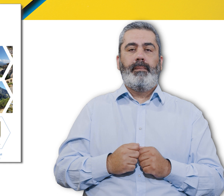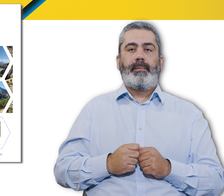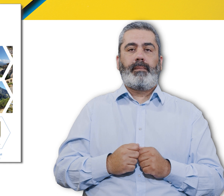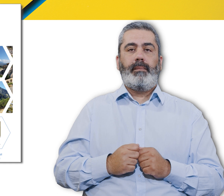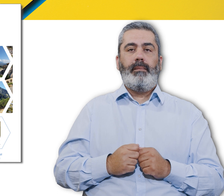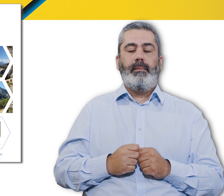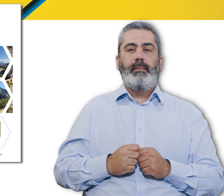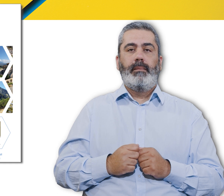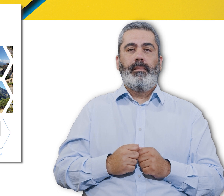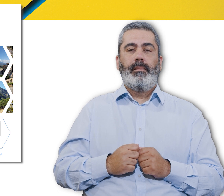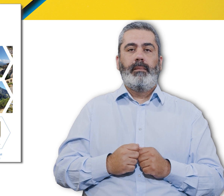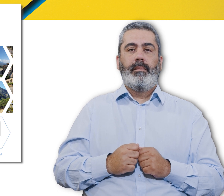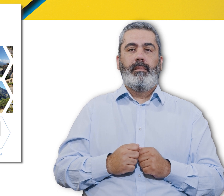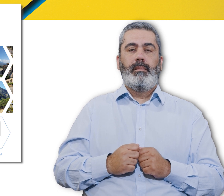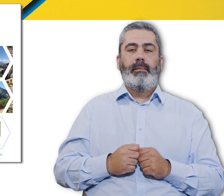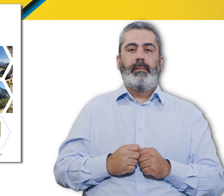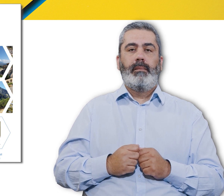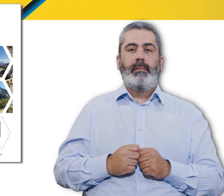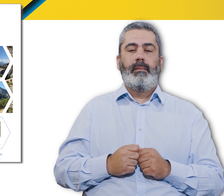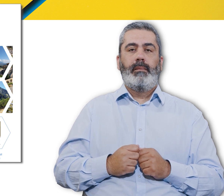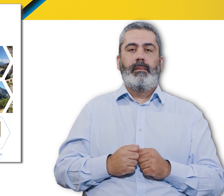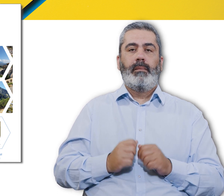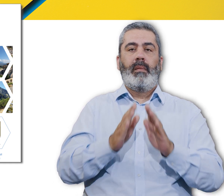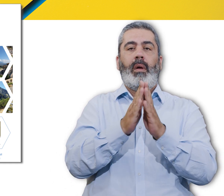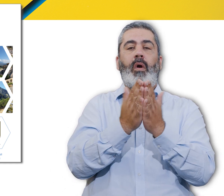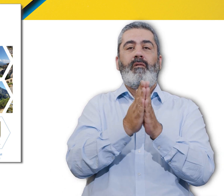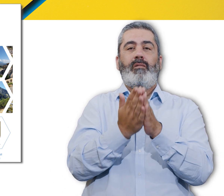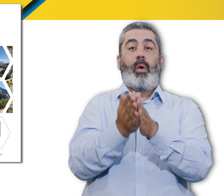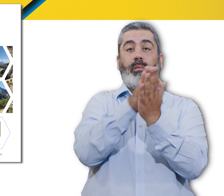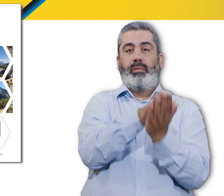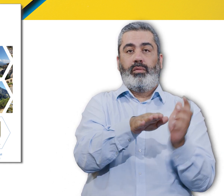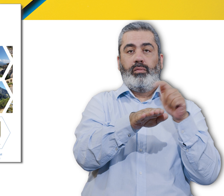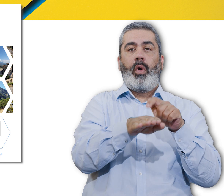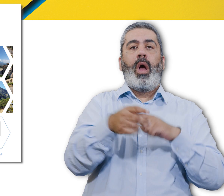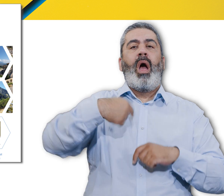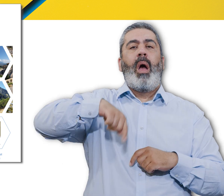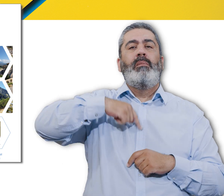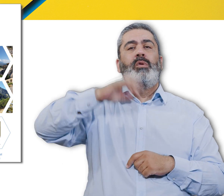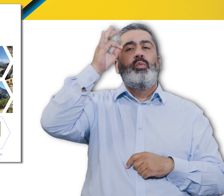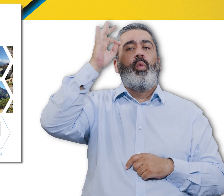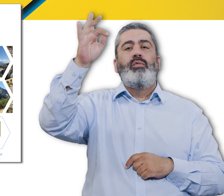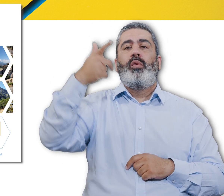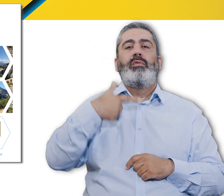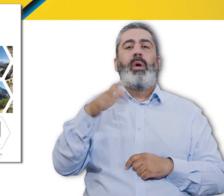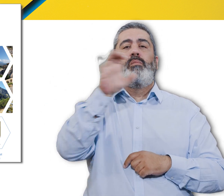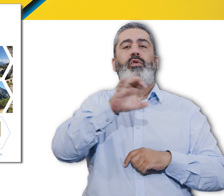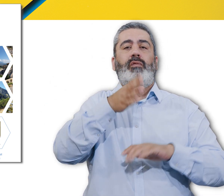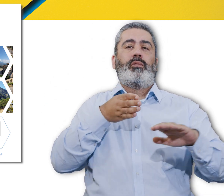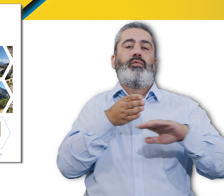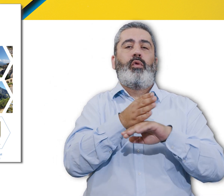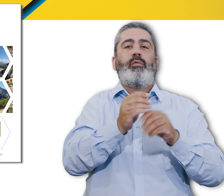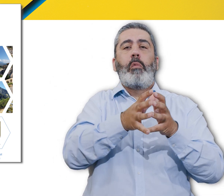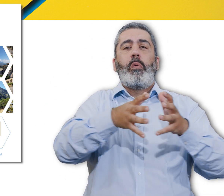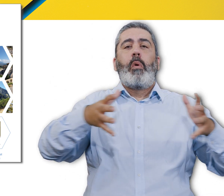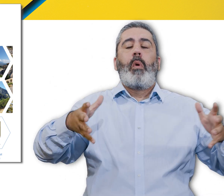accessible tourism of the cross-border area of Greece-Albania and establish the regional and international tourism destination for all.